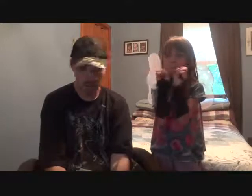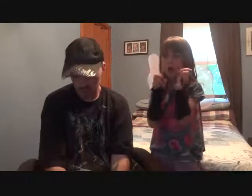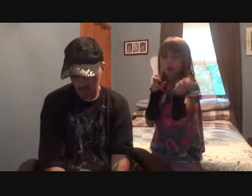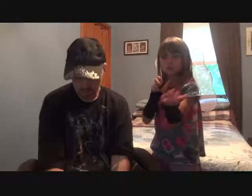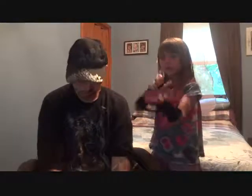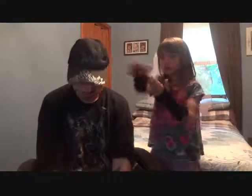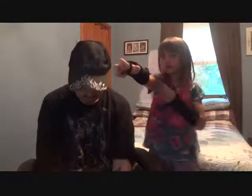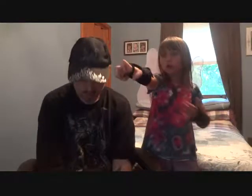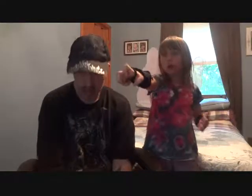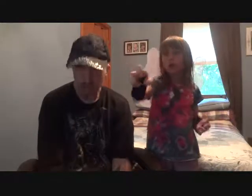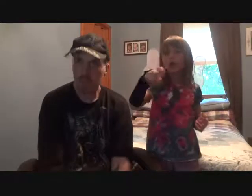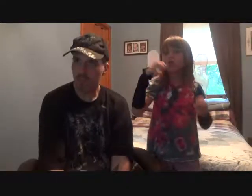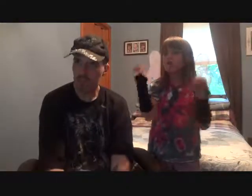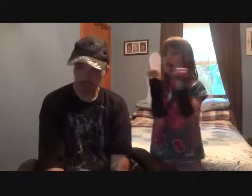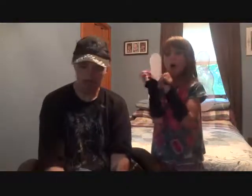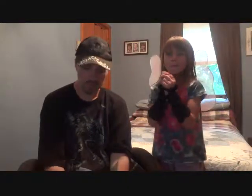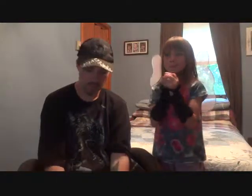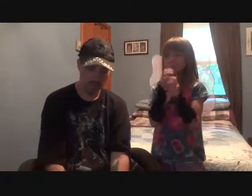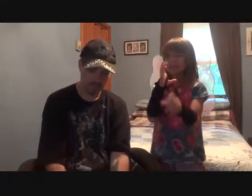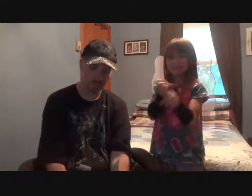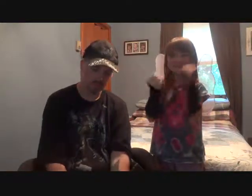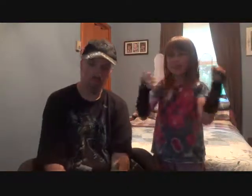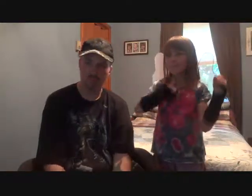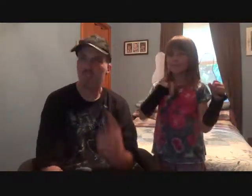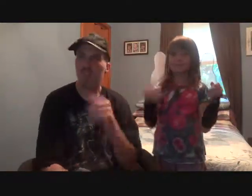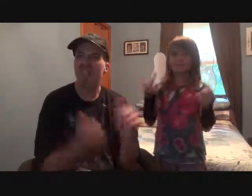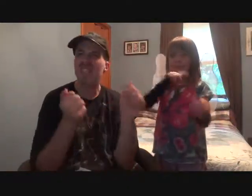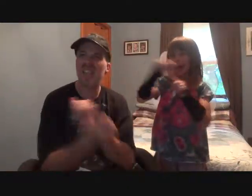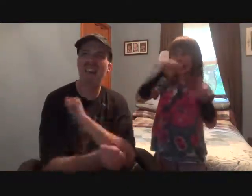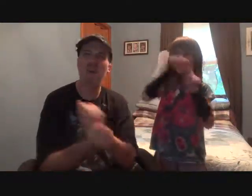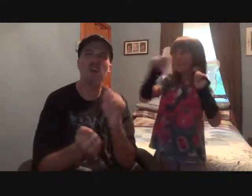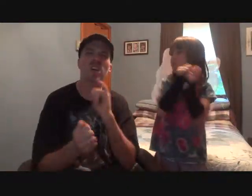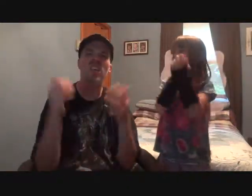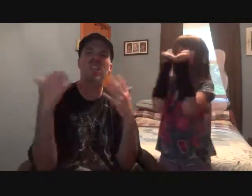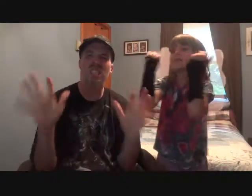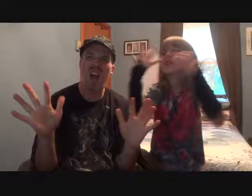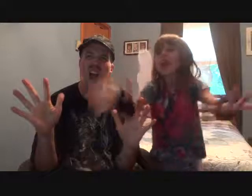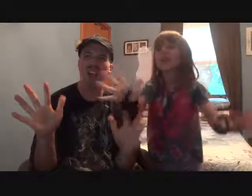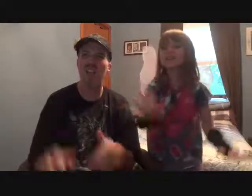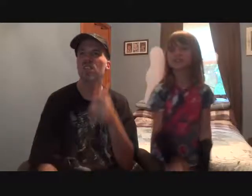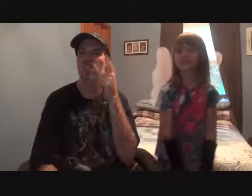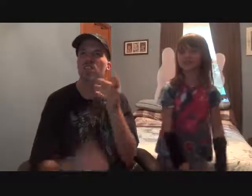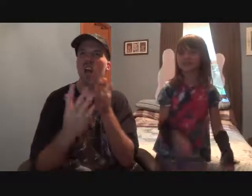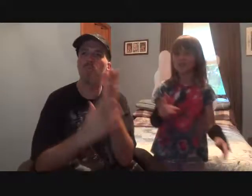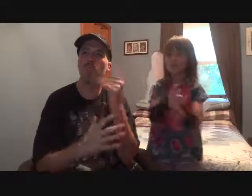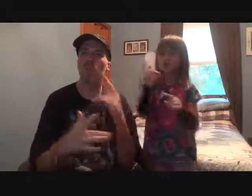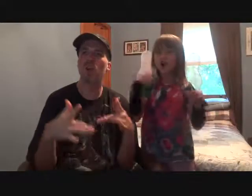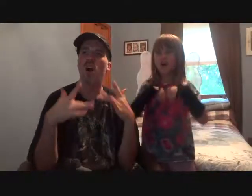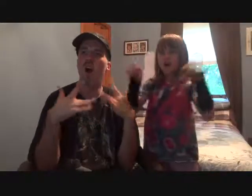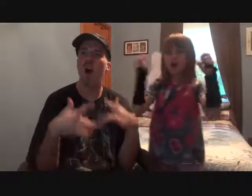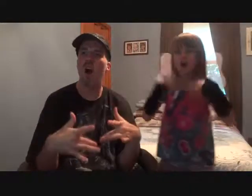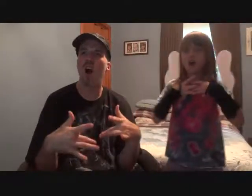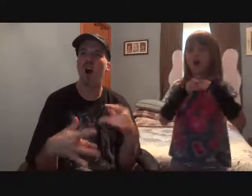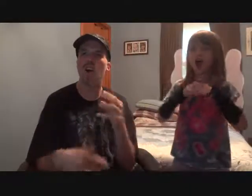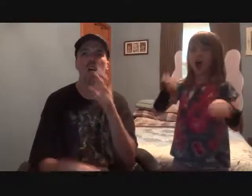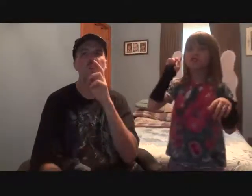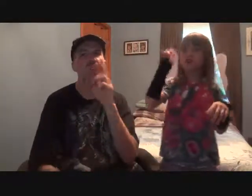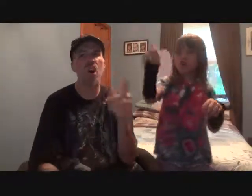no way to run But no one can save me the day that you've done Shot through the heart and